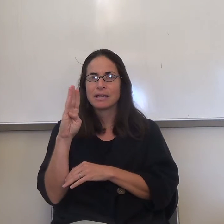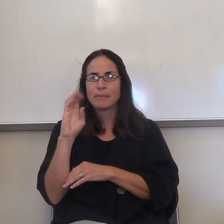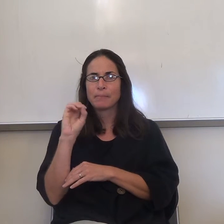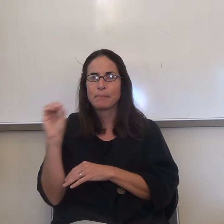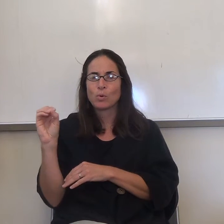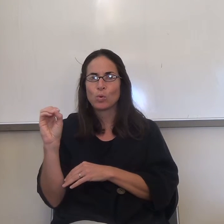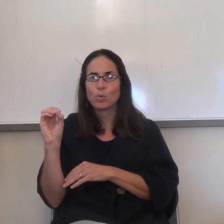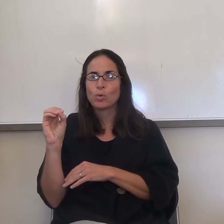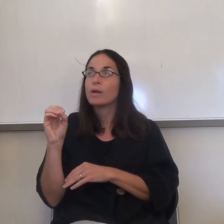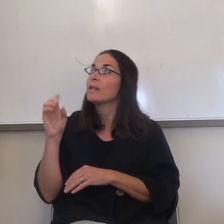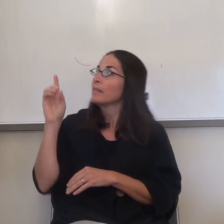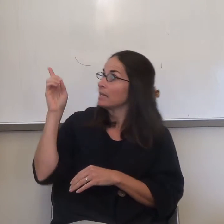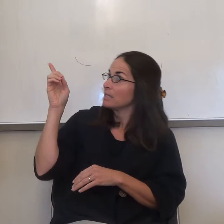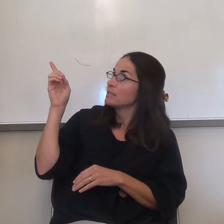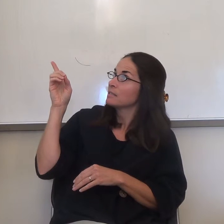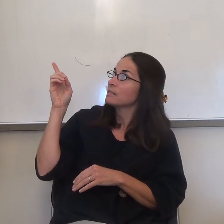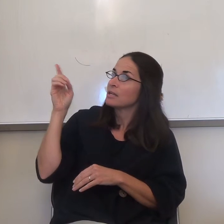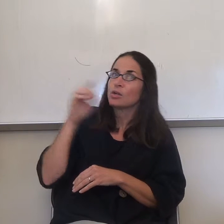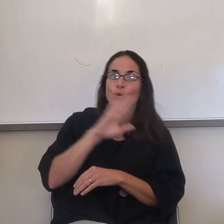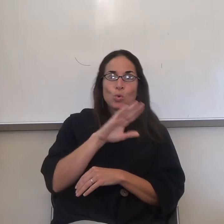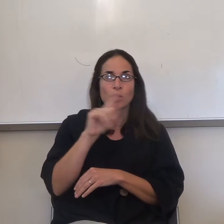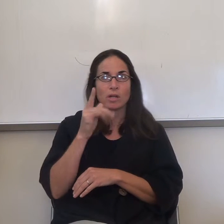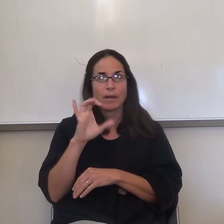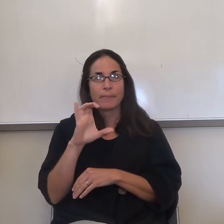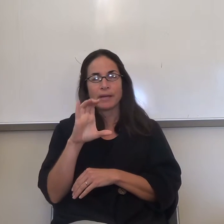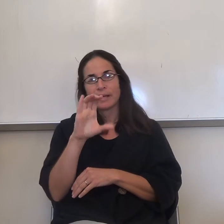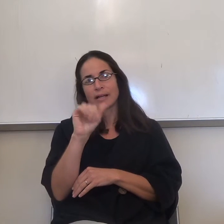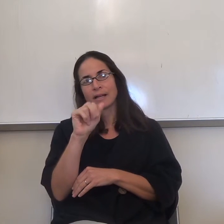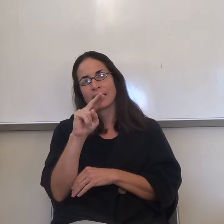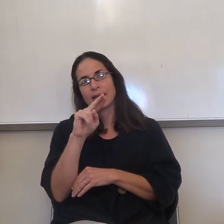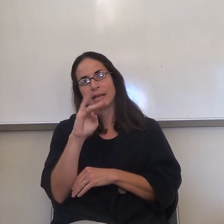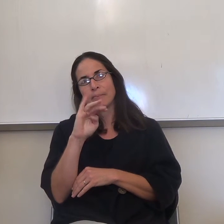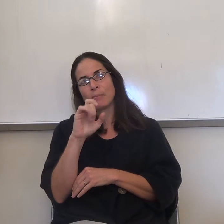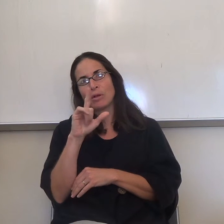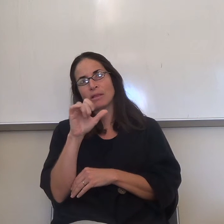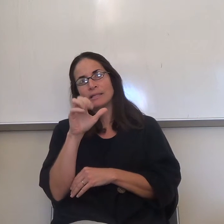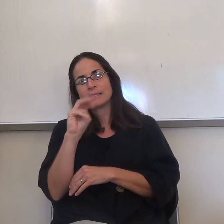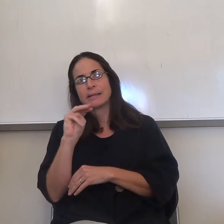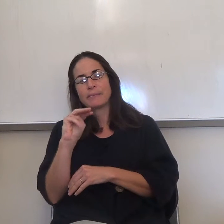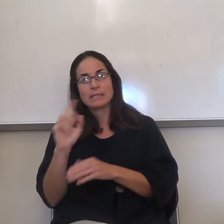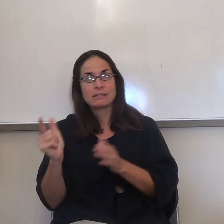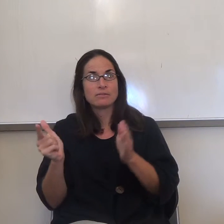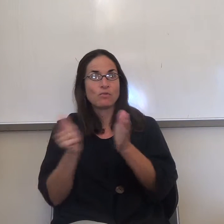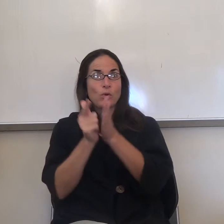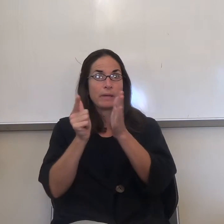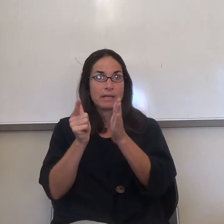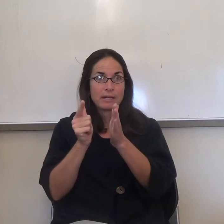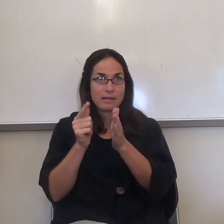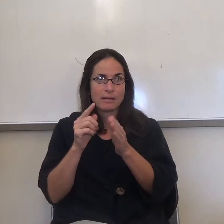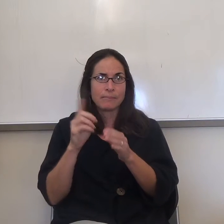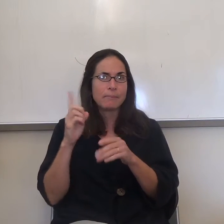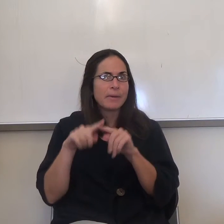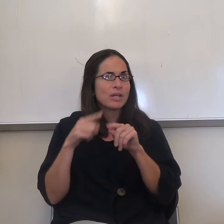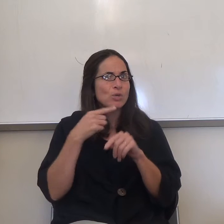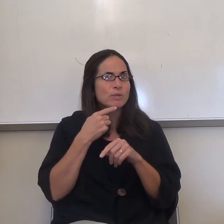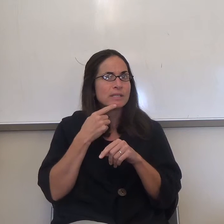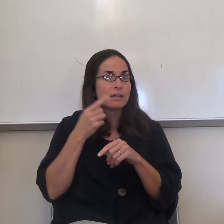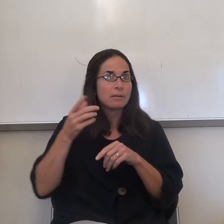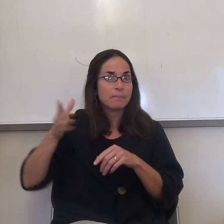is forbidden, okay? But what you talk about is that it was practiced. So does